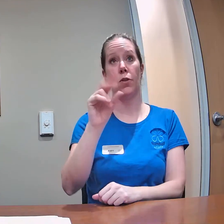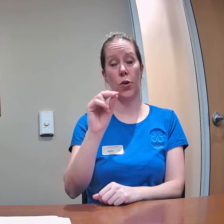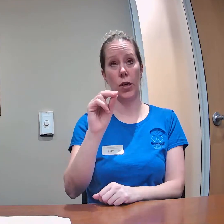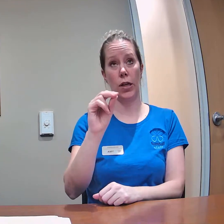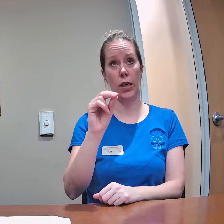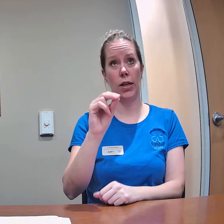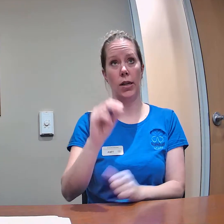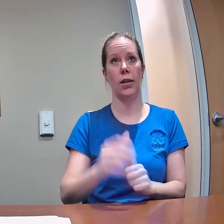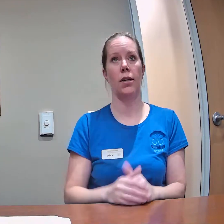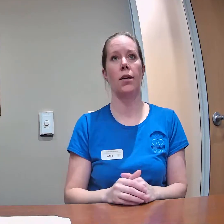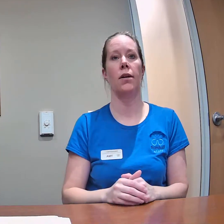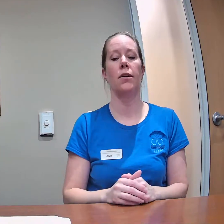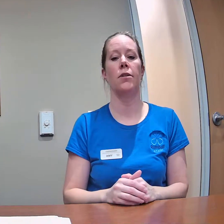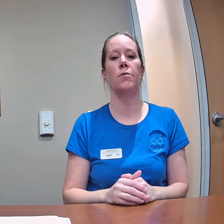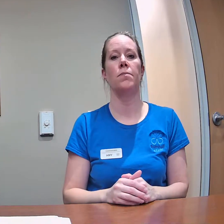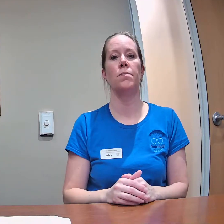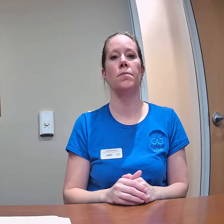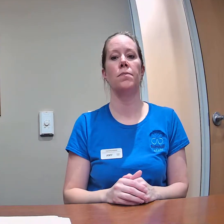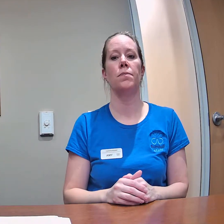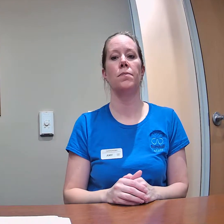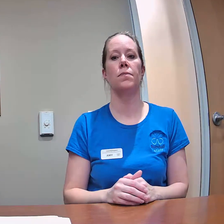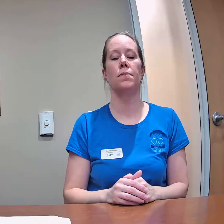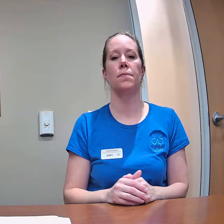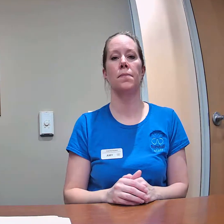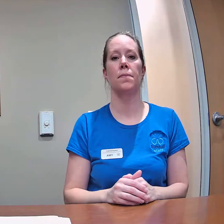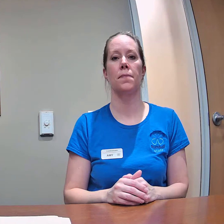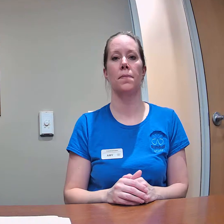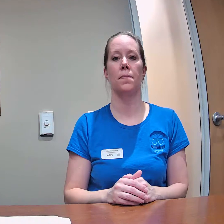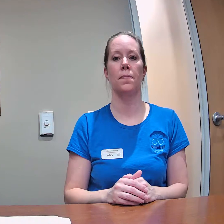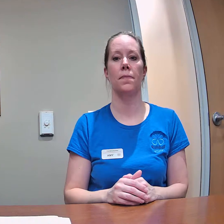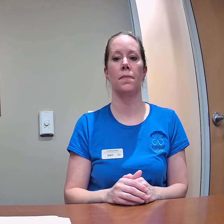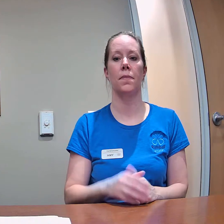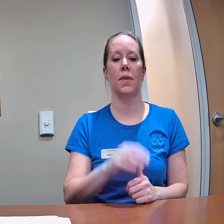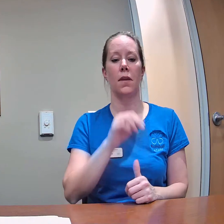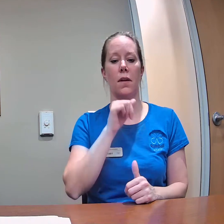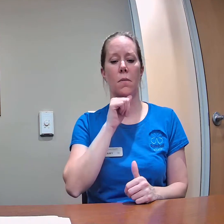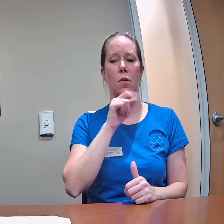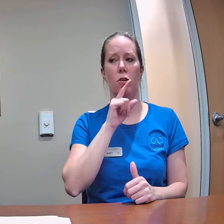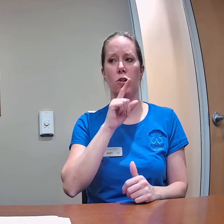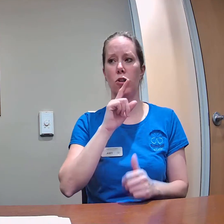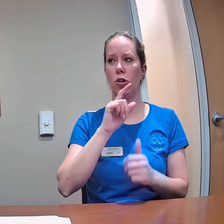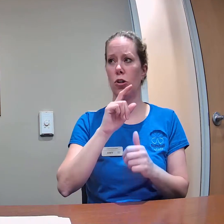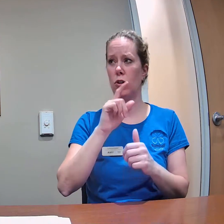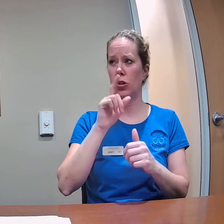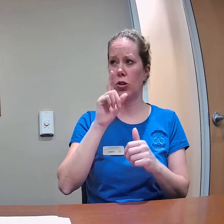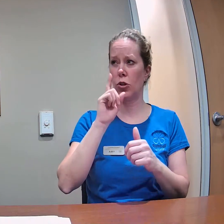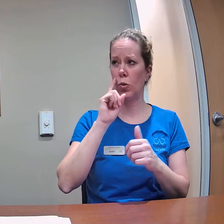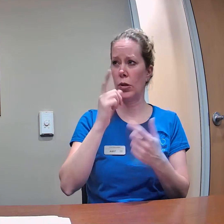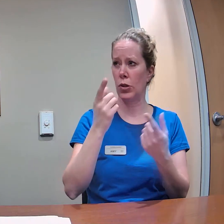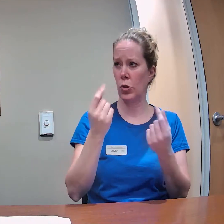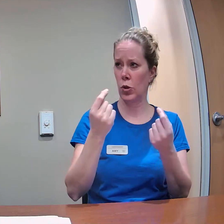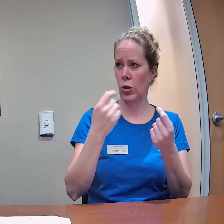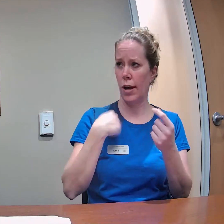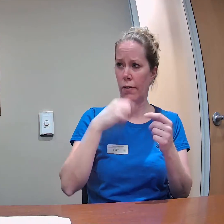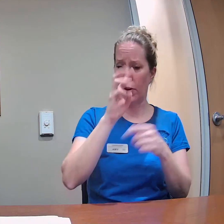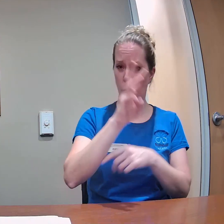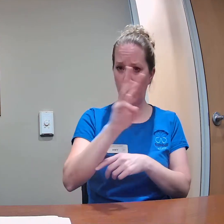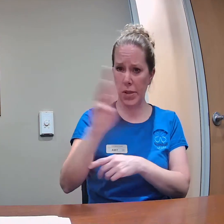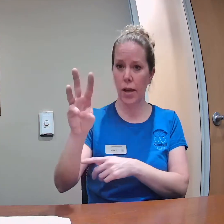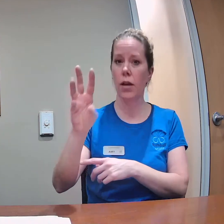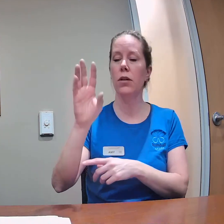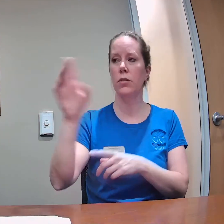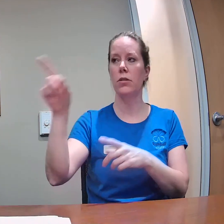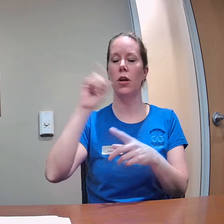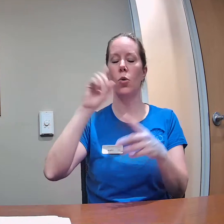7:30. It's, I'm not sure, how do they get on? Do they go to the website? It will be a